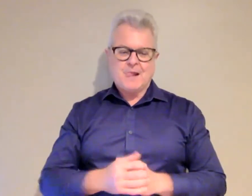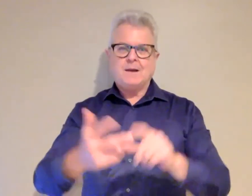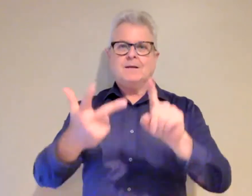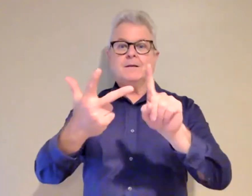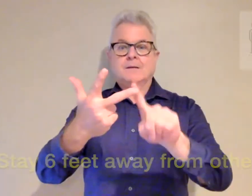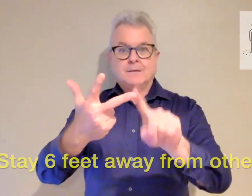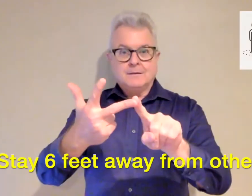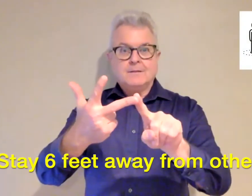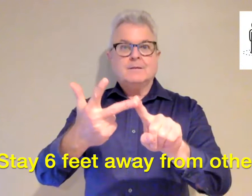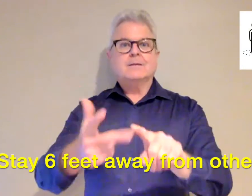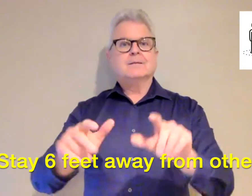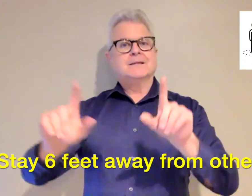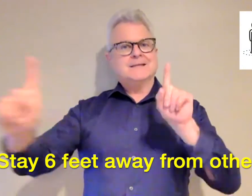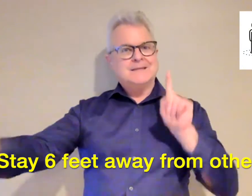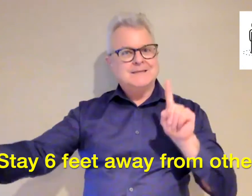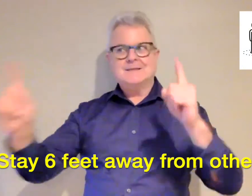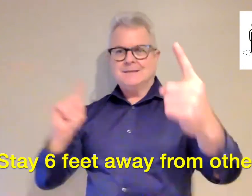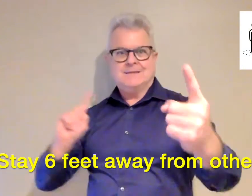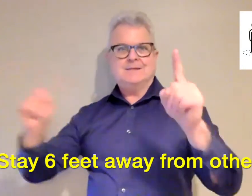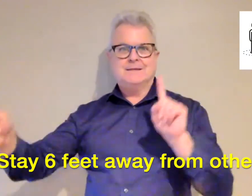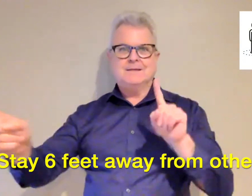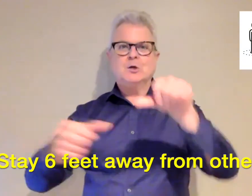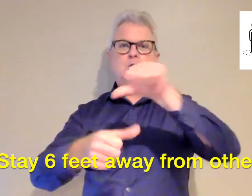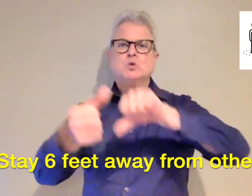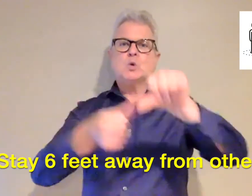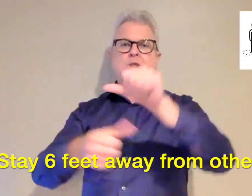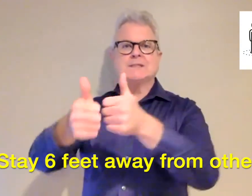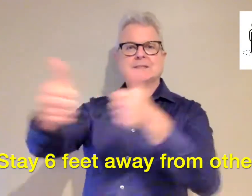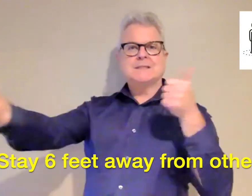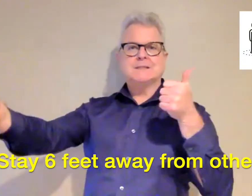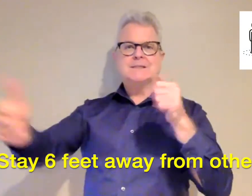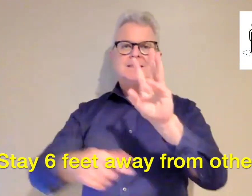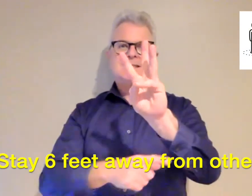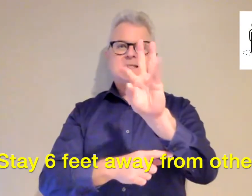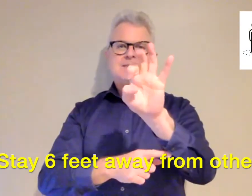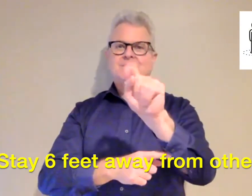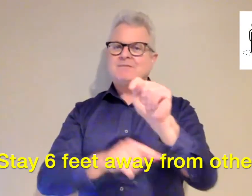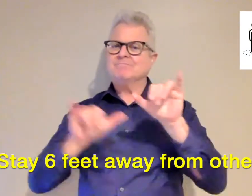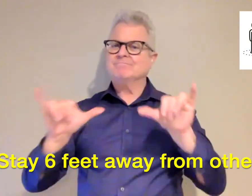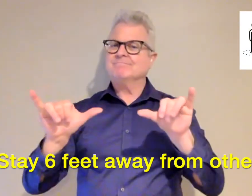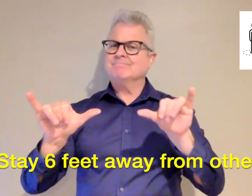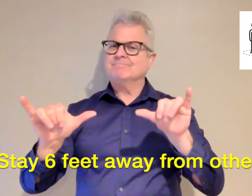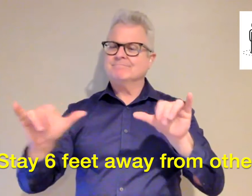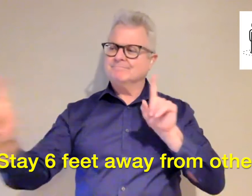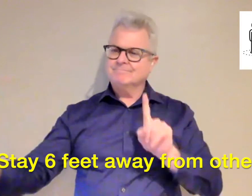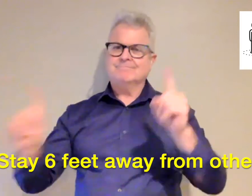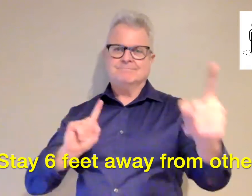virus. The third one is to maintain your distance. Stay 6 feet away from